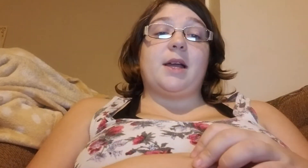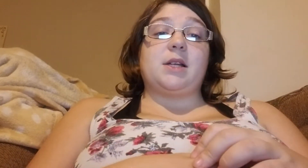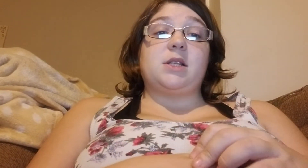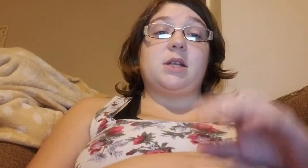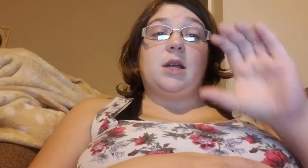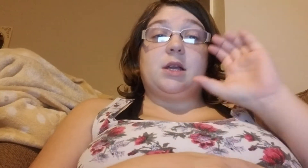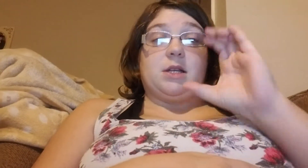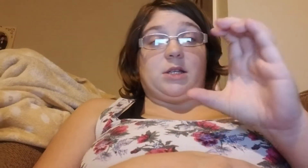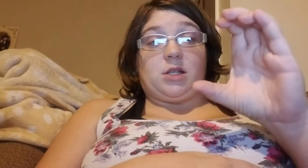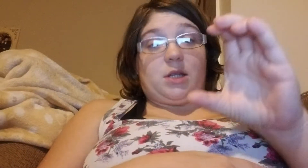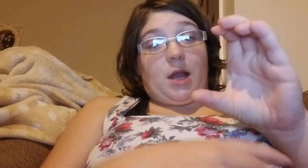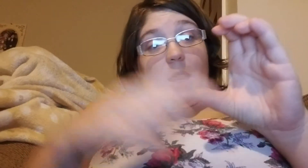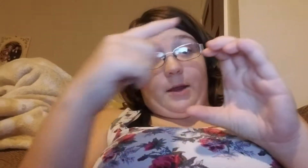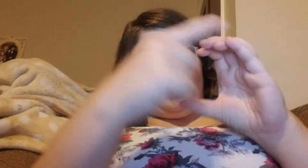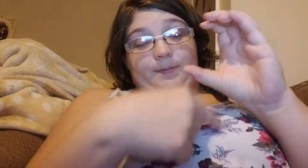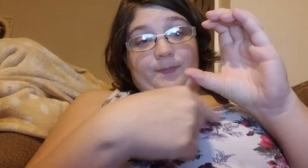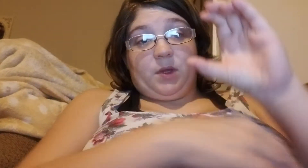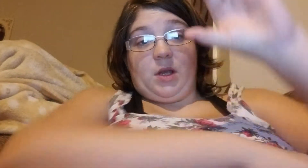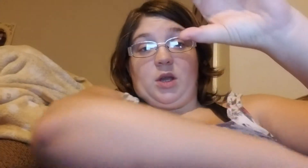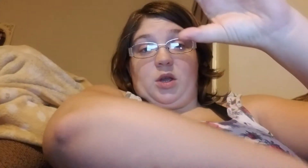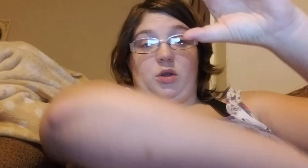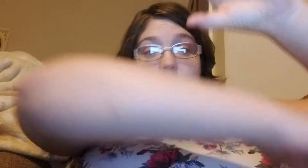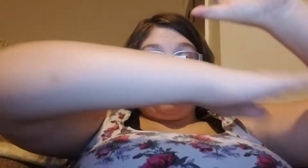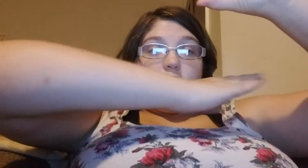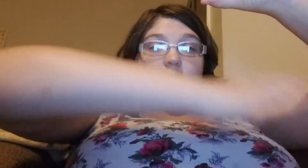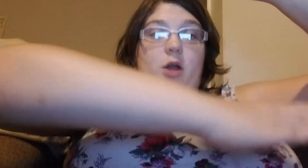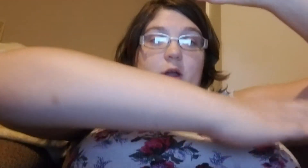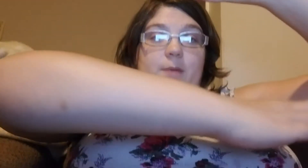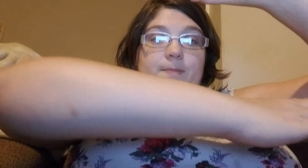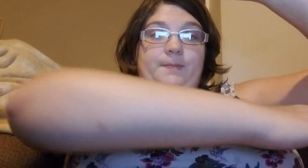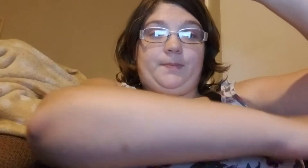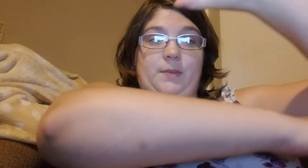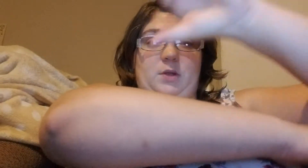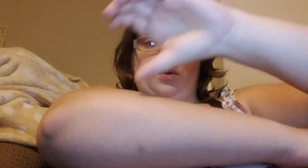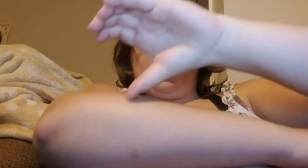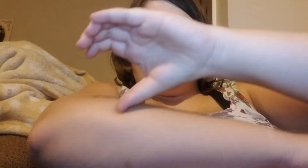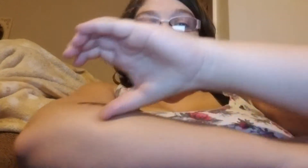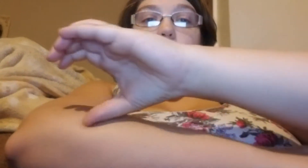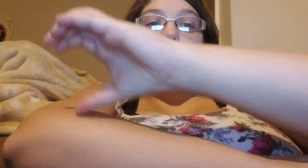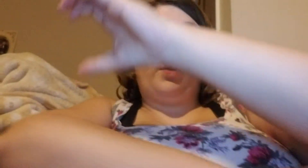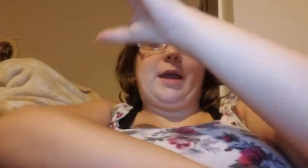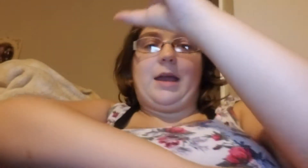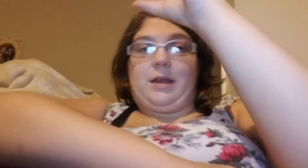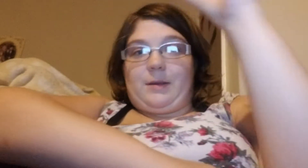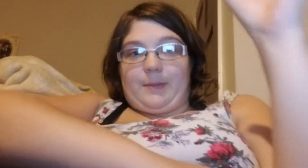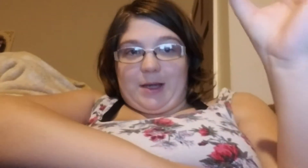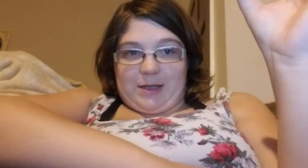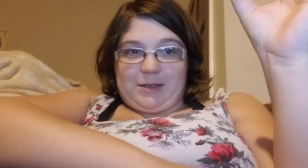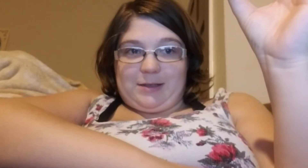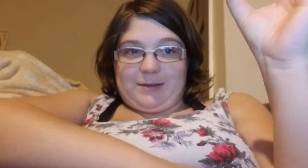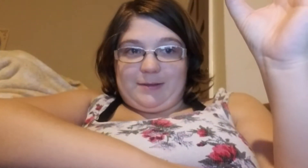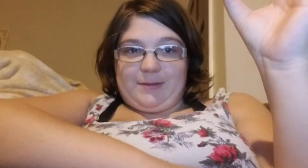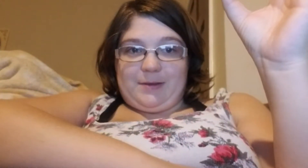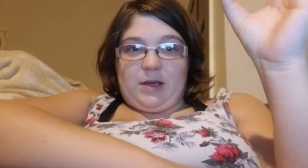Christmas is a C. Use your arm. Go Christmas.